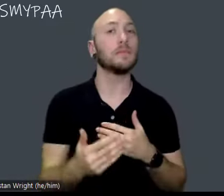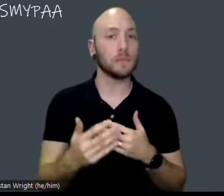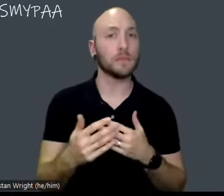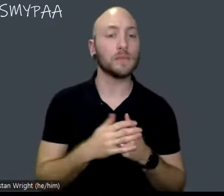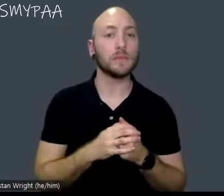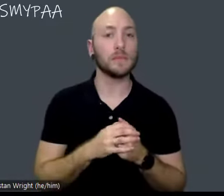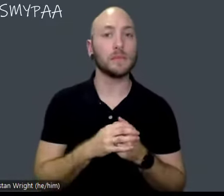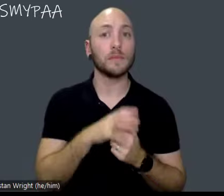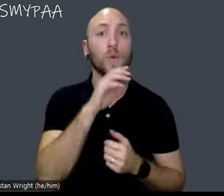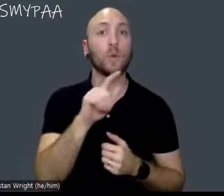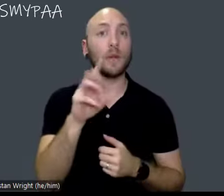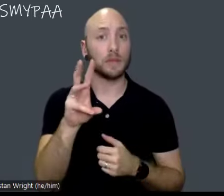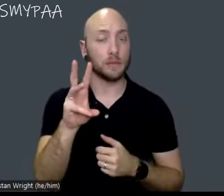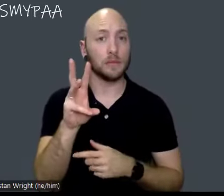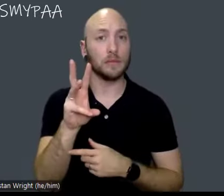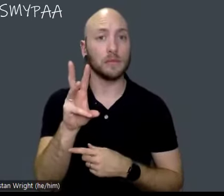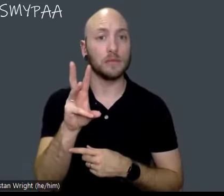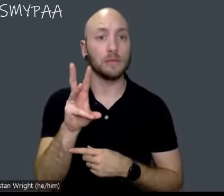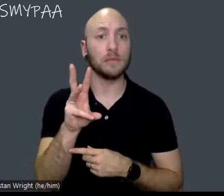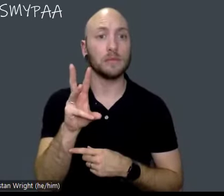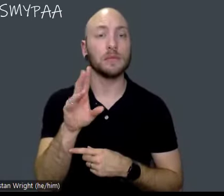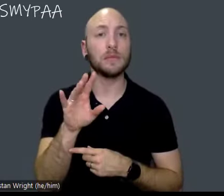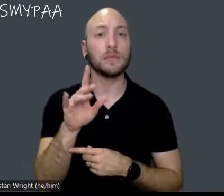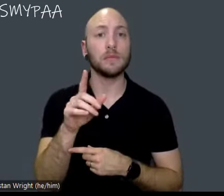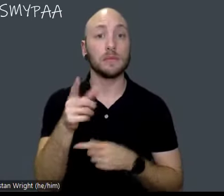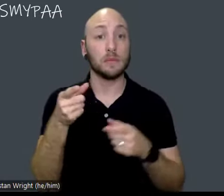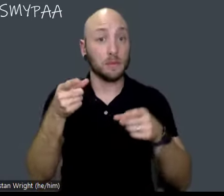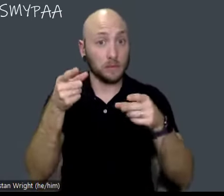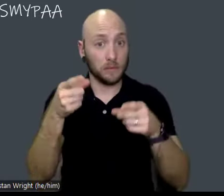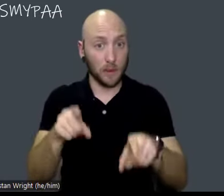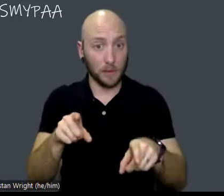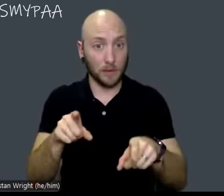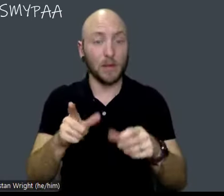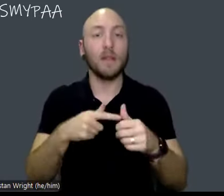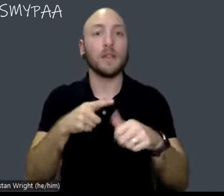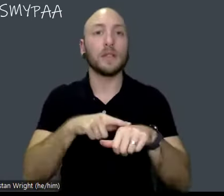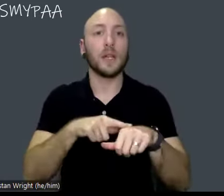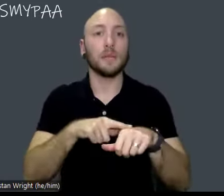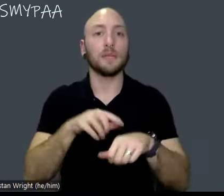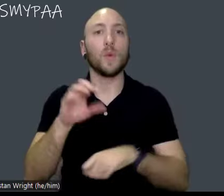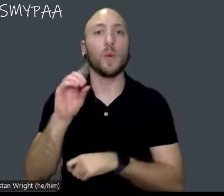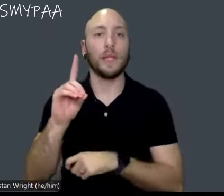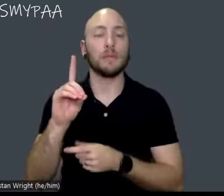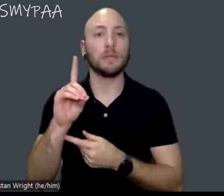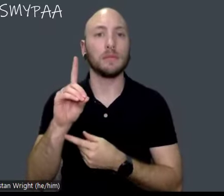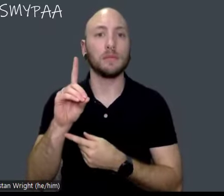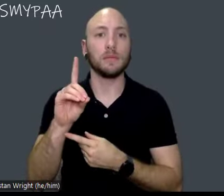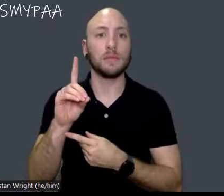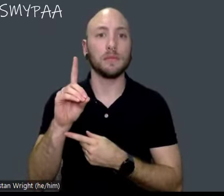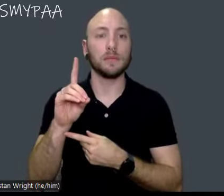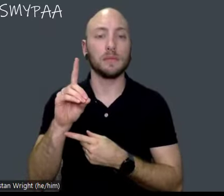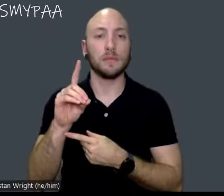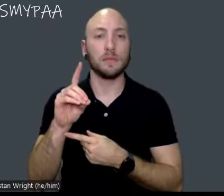at the age of 26 years old, I had my first OD. I had in